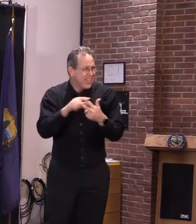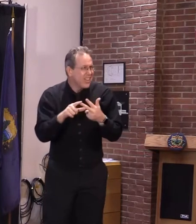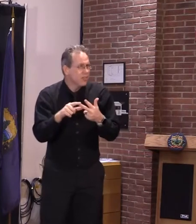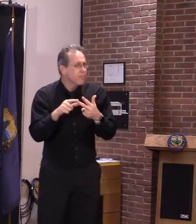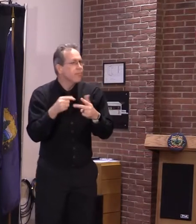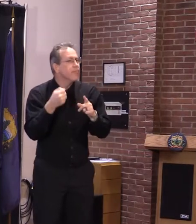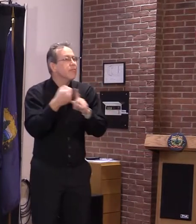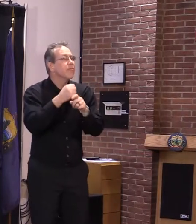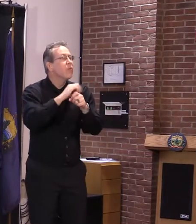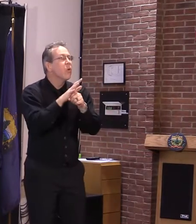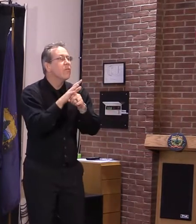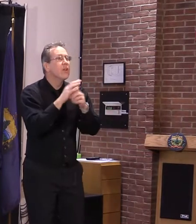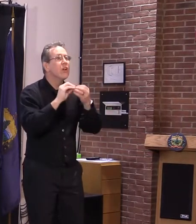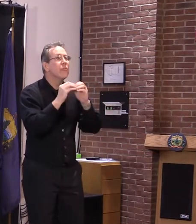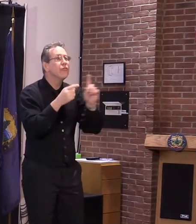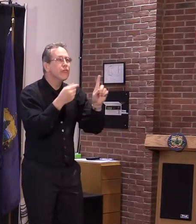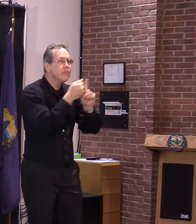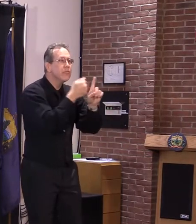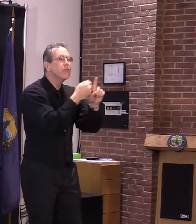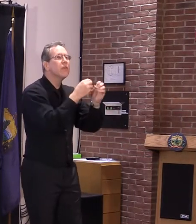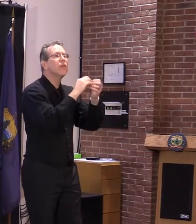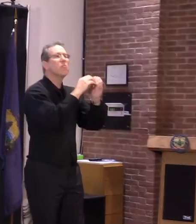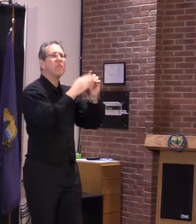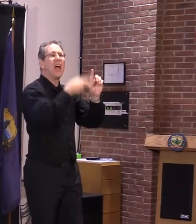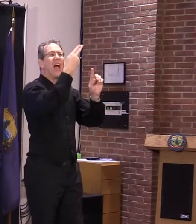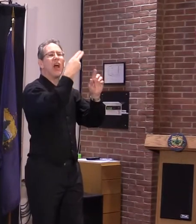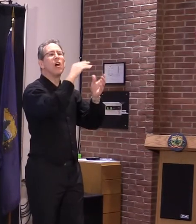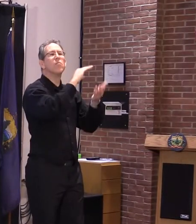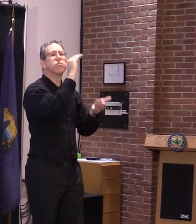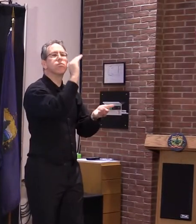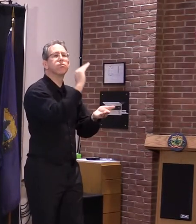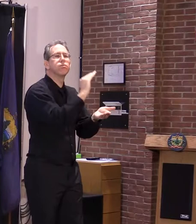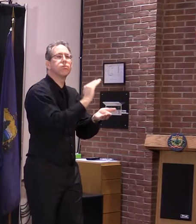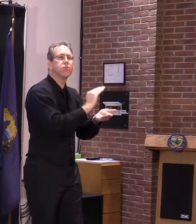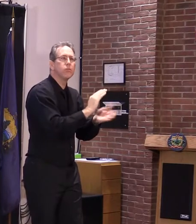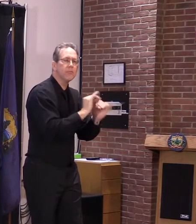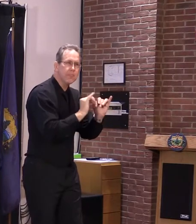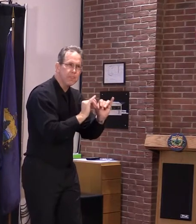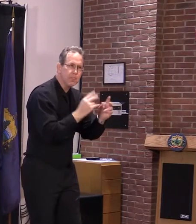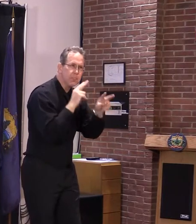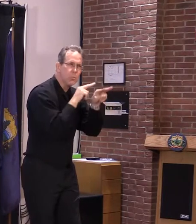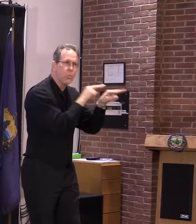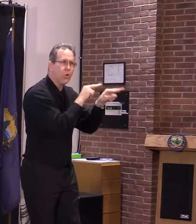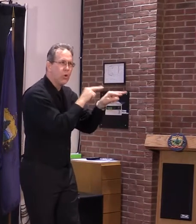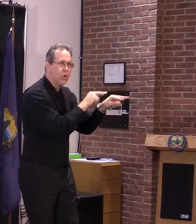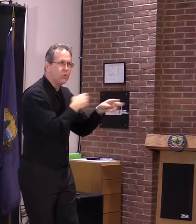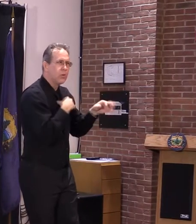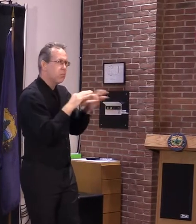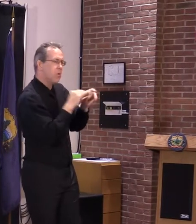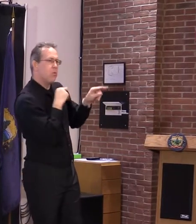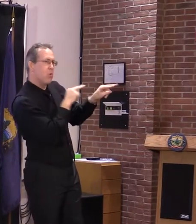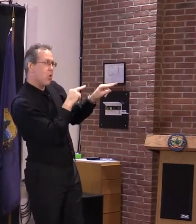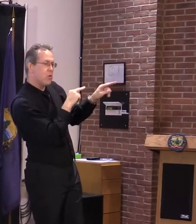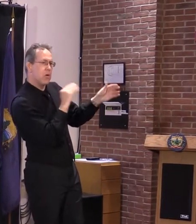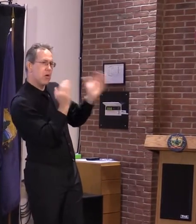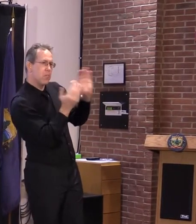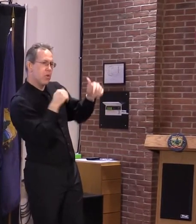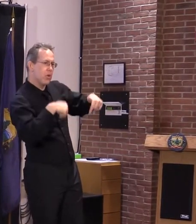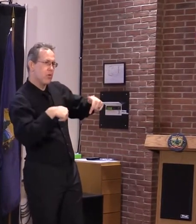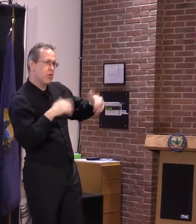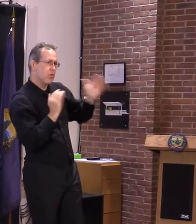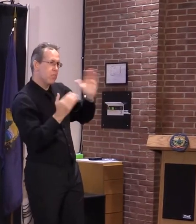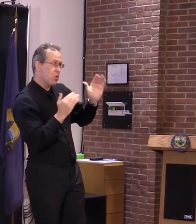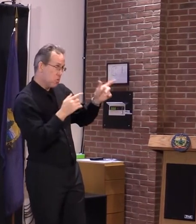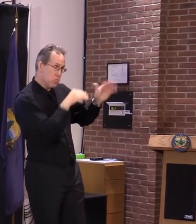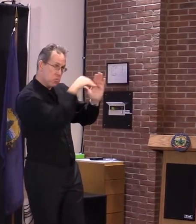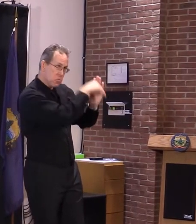down in terms of the decrease in recent days. So we want to see if they're going to plateau out at a certain point or if they're going to continue to see their cases drop to